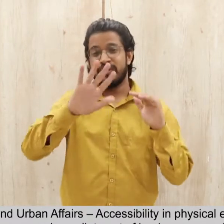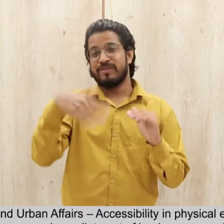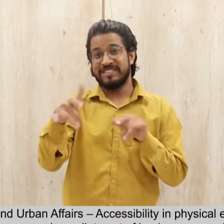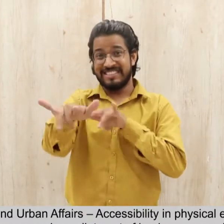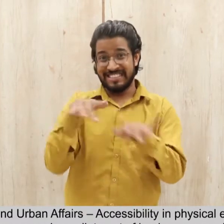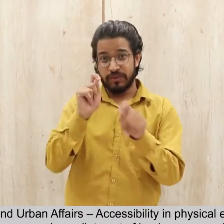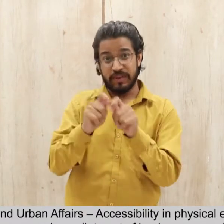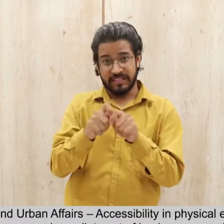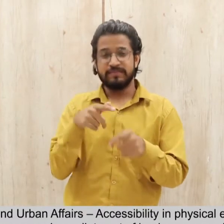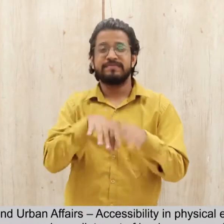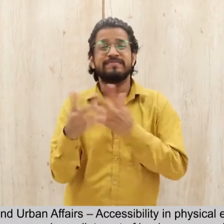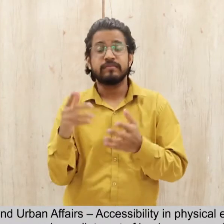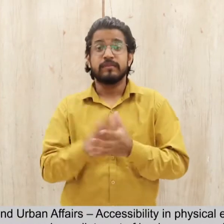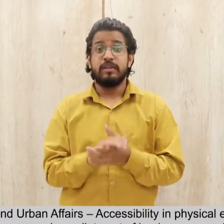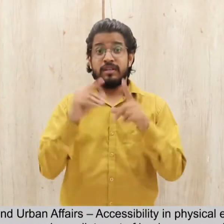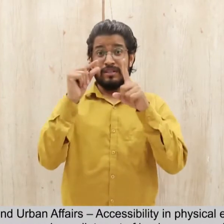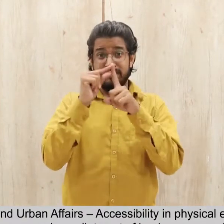Ministry of Housing and Urban Affairs.